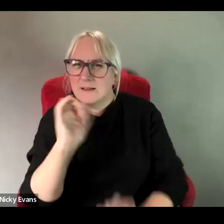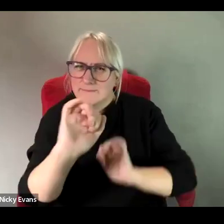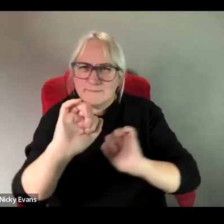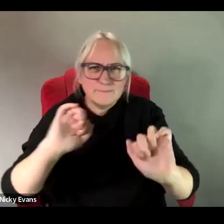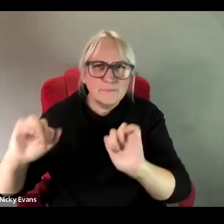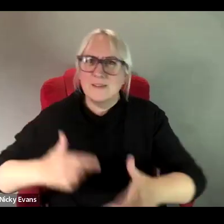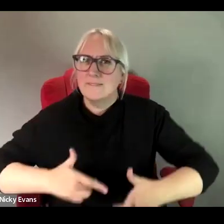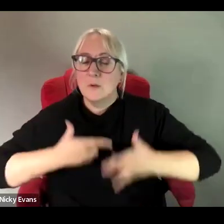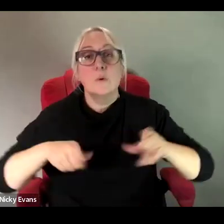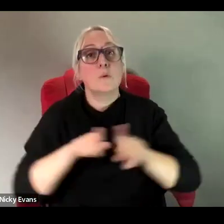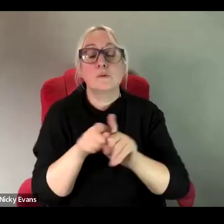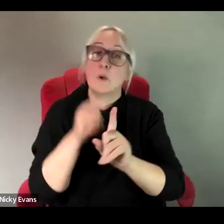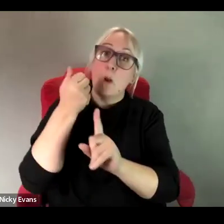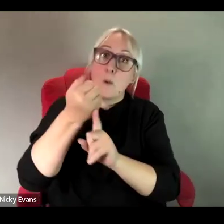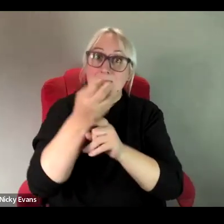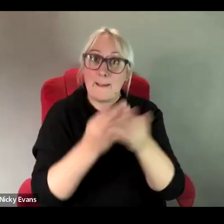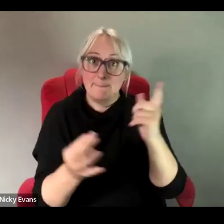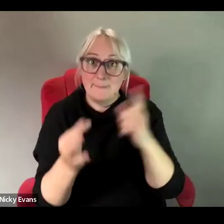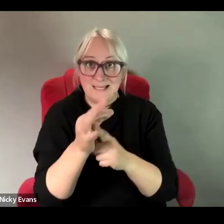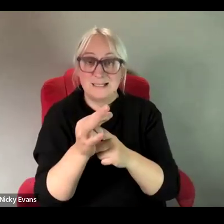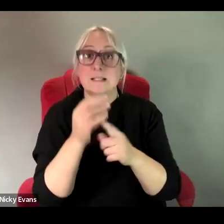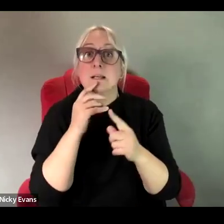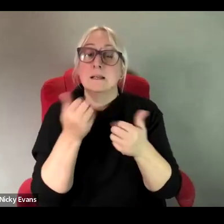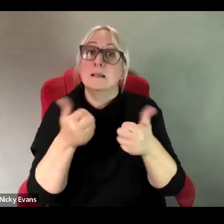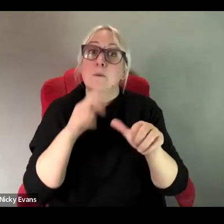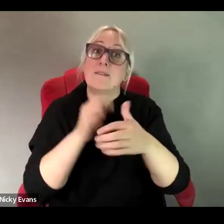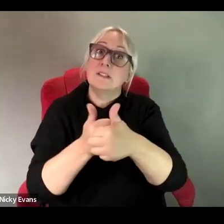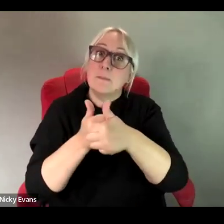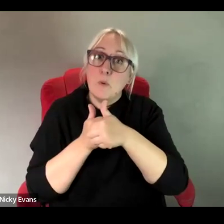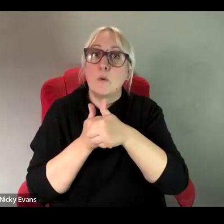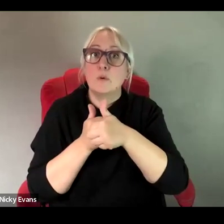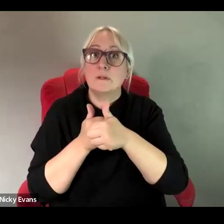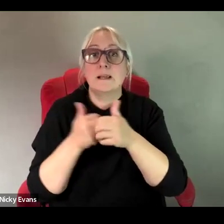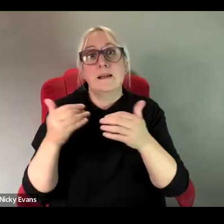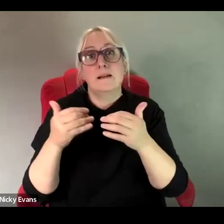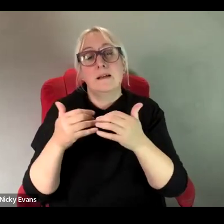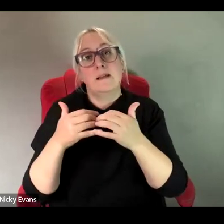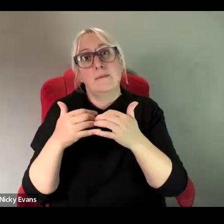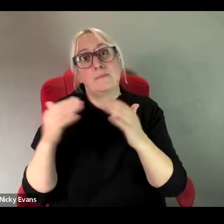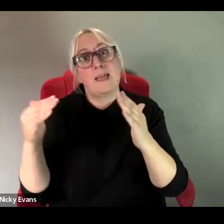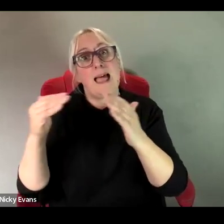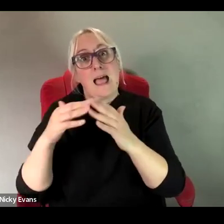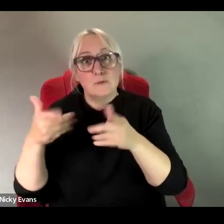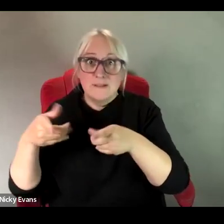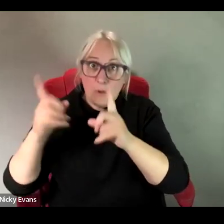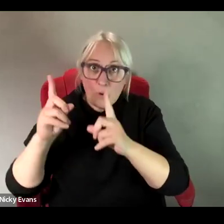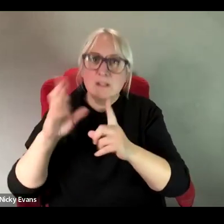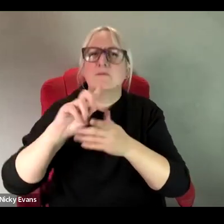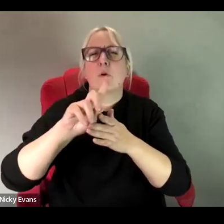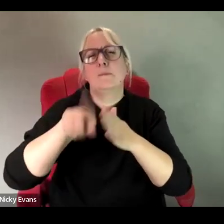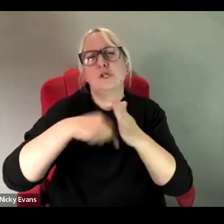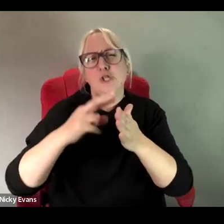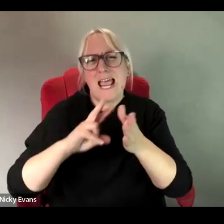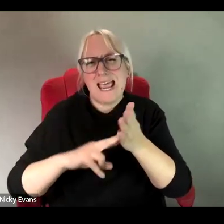MPs. We've got support in the House of Lords from Jane and Dame Tanny, but finding